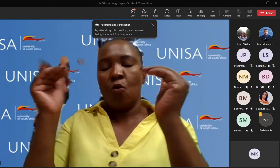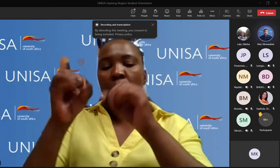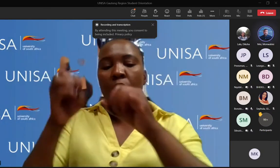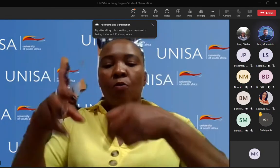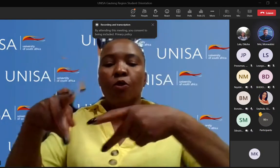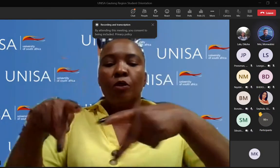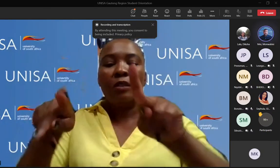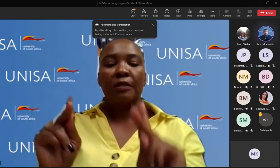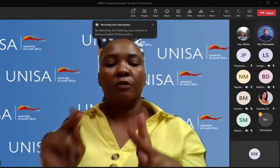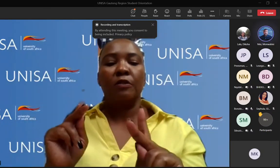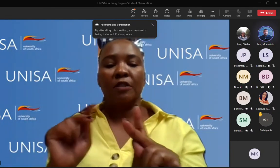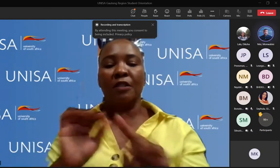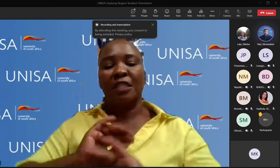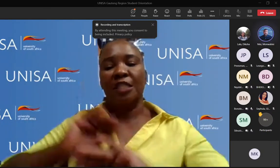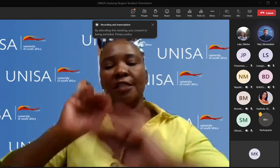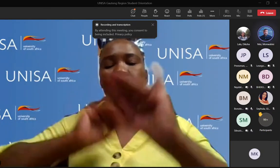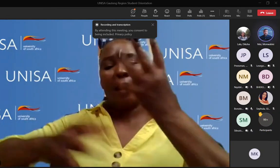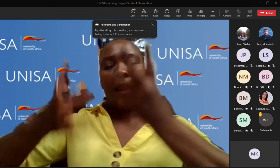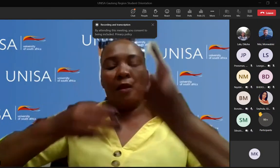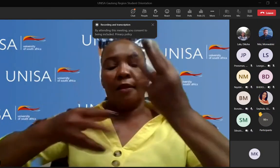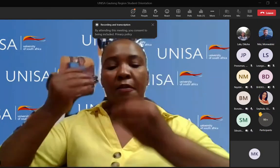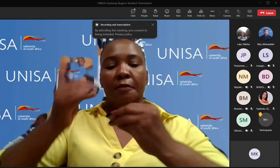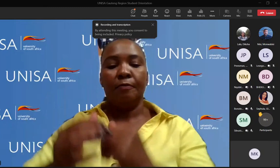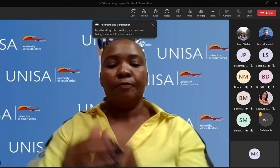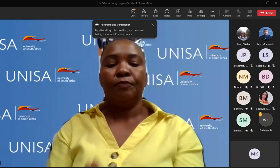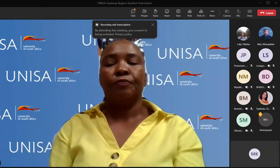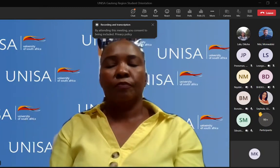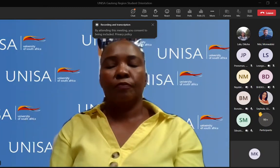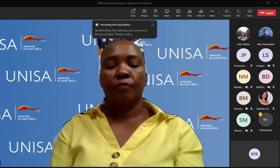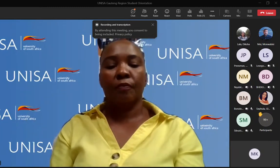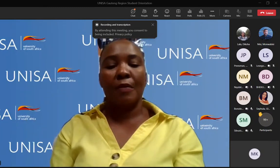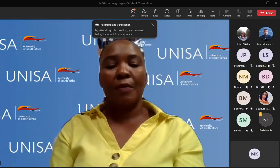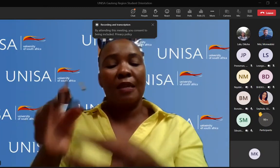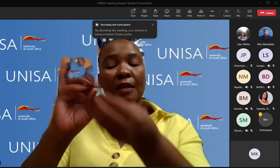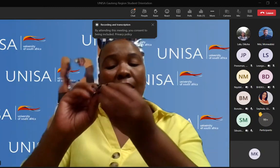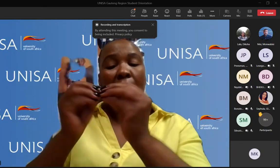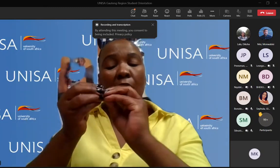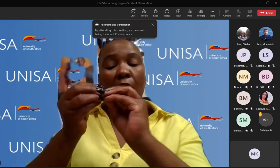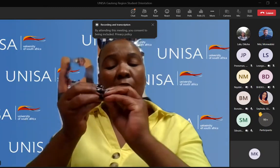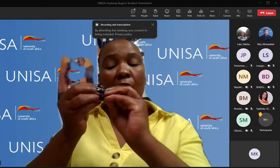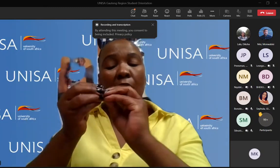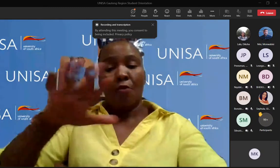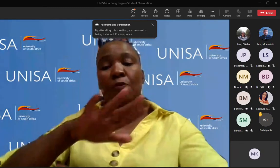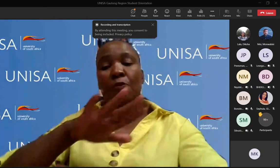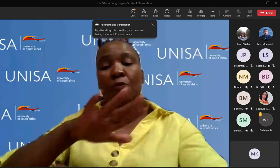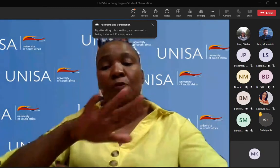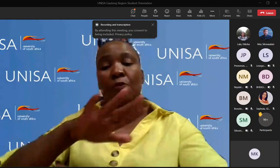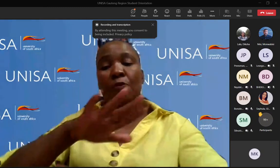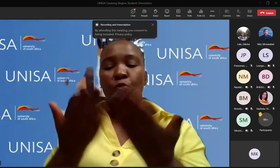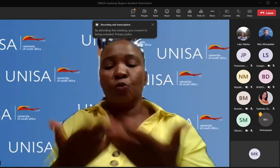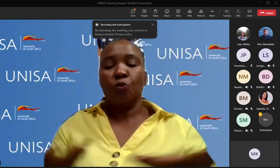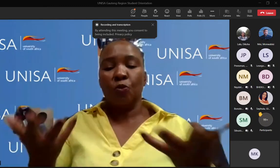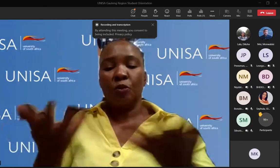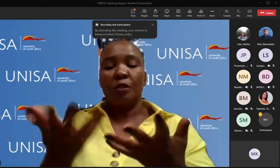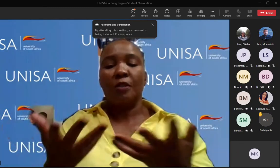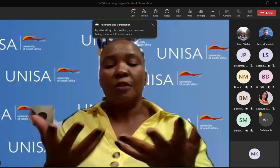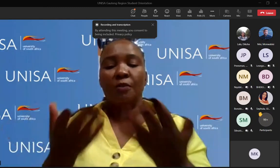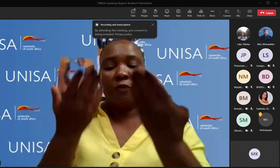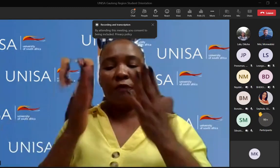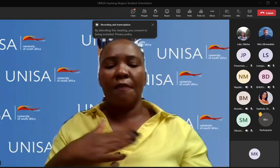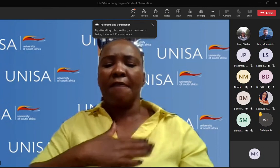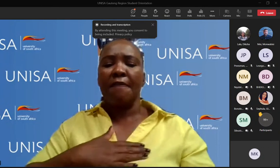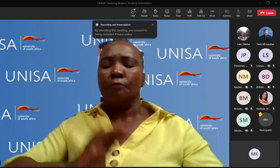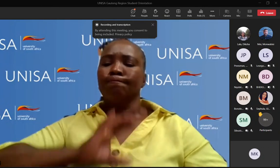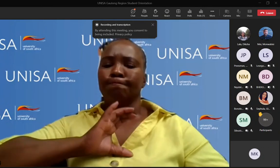with regards to teaching and learning it's to create an environment where students will feel comfortable to